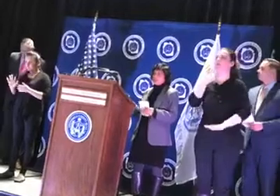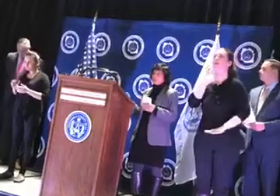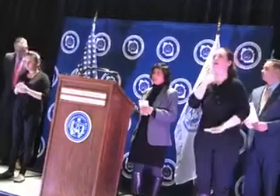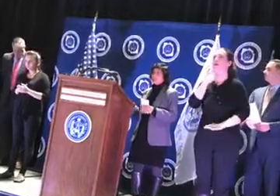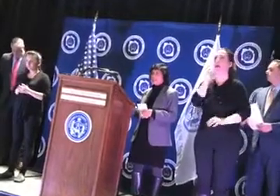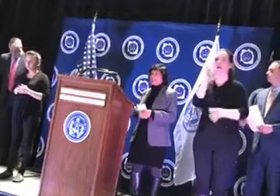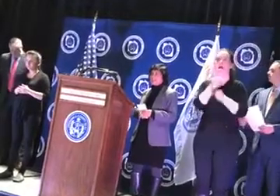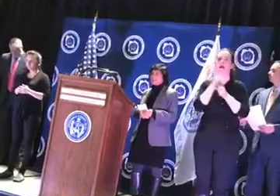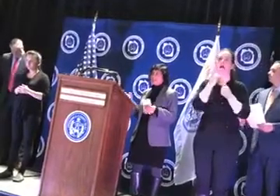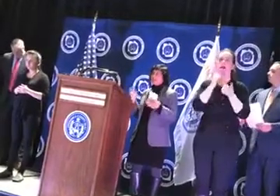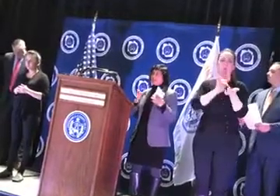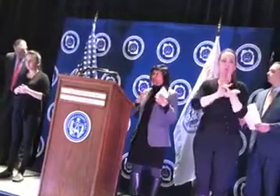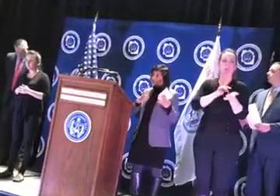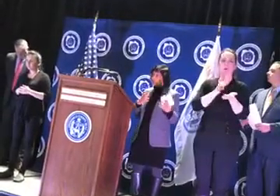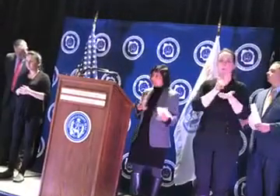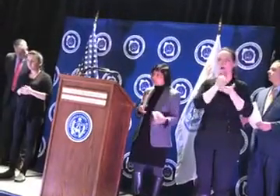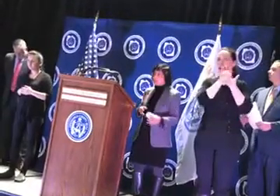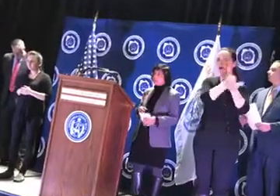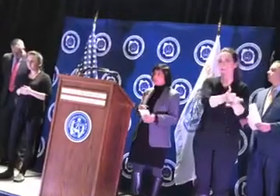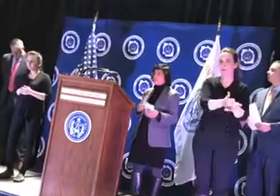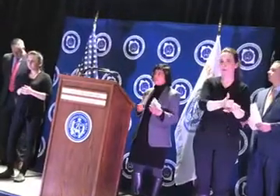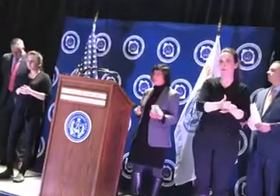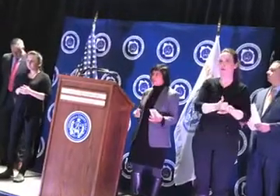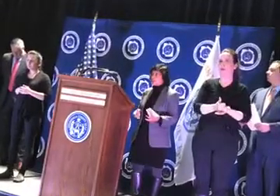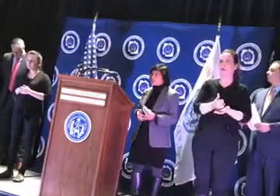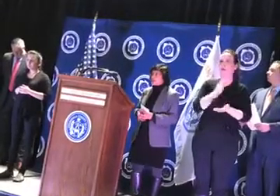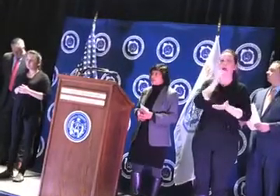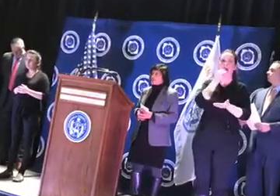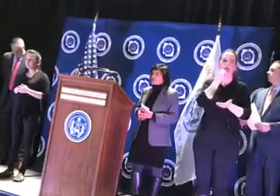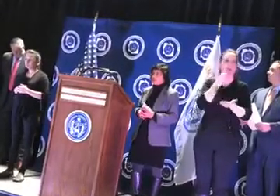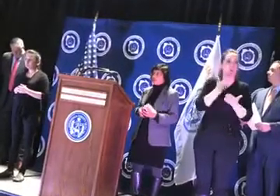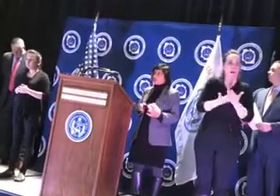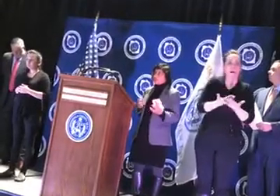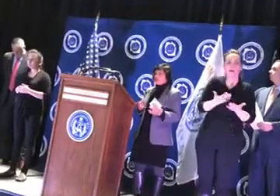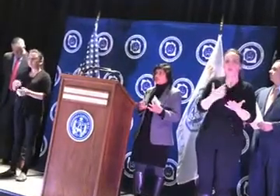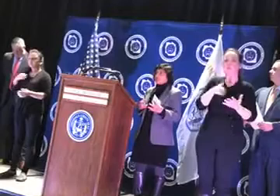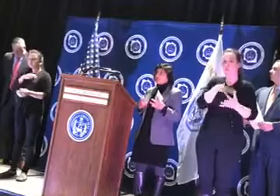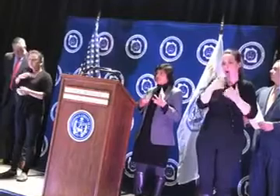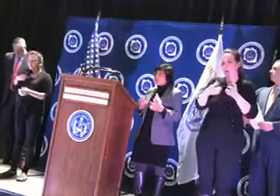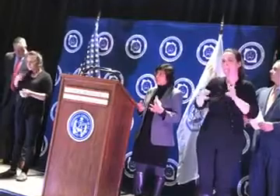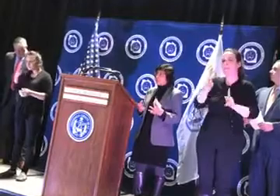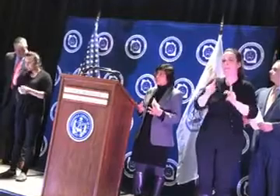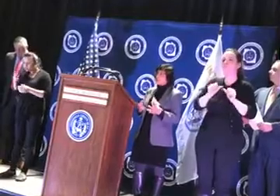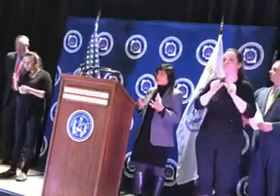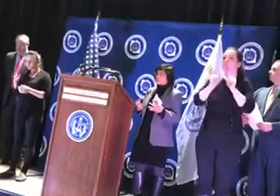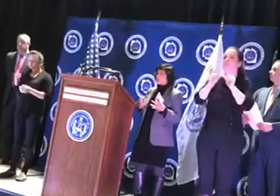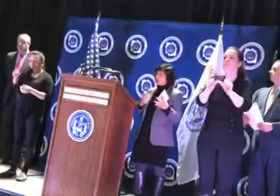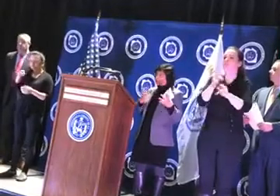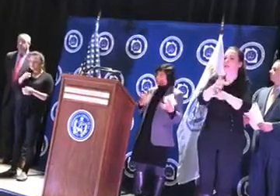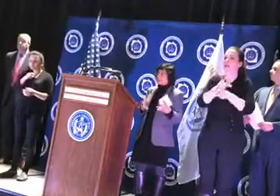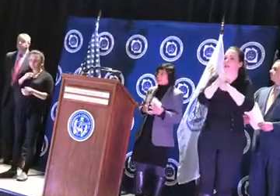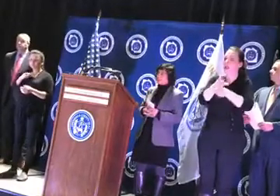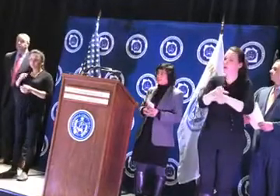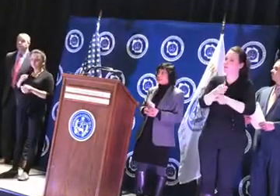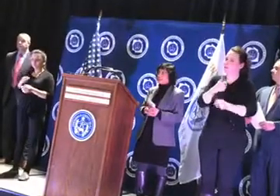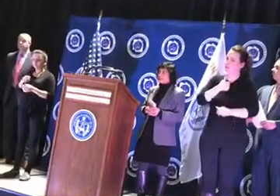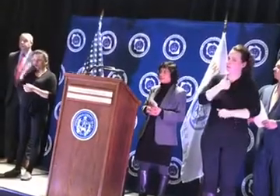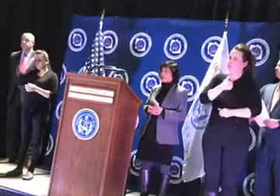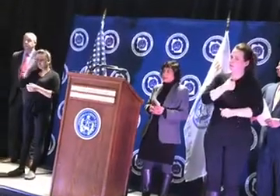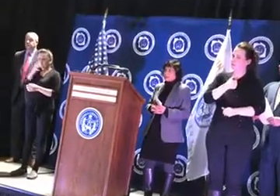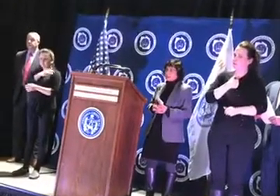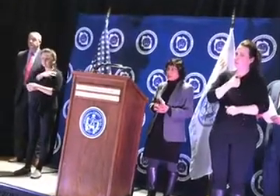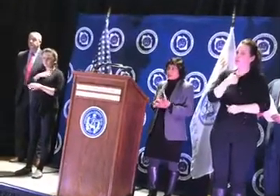care of their daily needs and not eating well and getting depressed. So yes, if we need them, certainly we will utilize them,